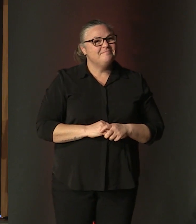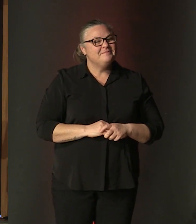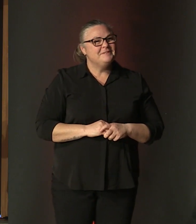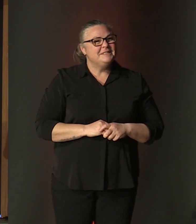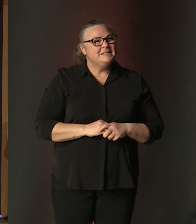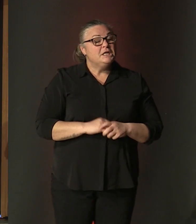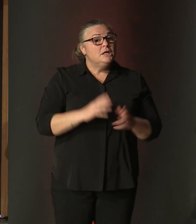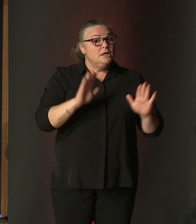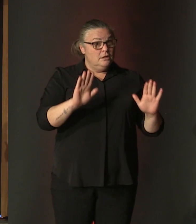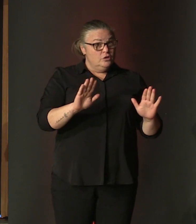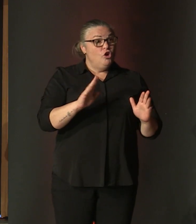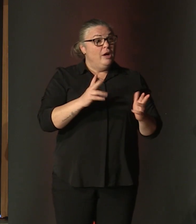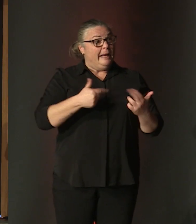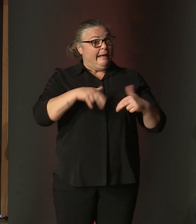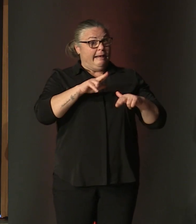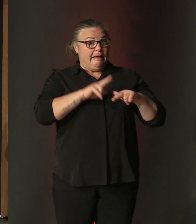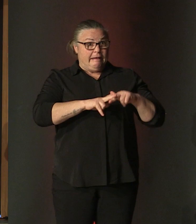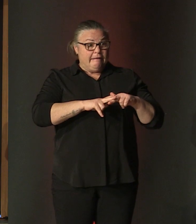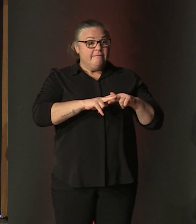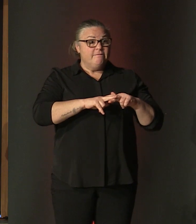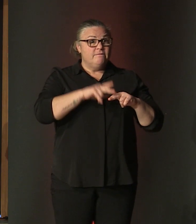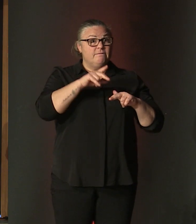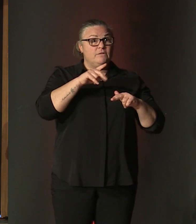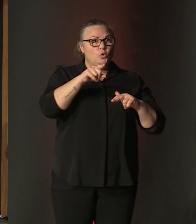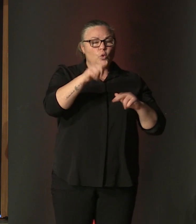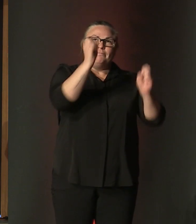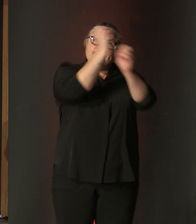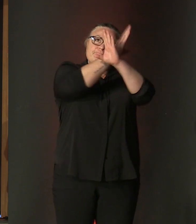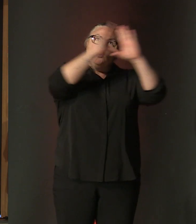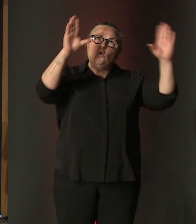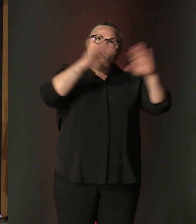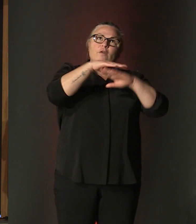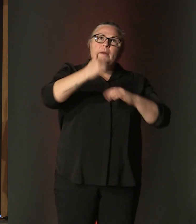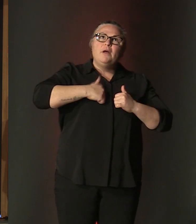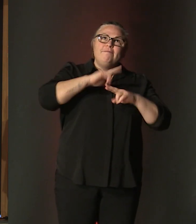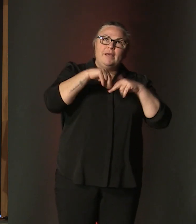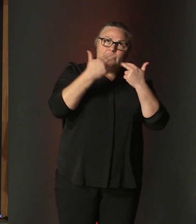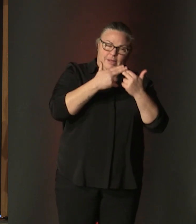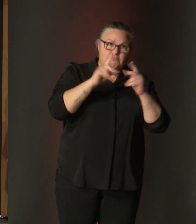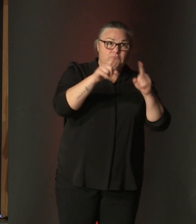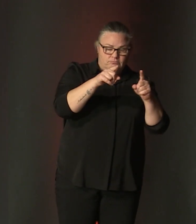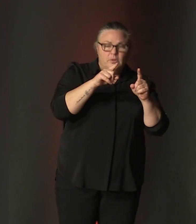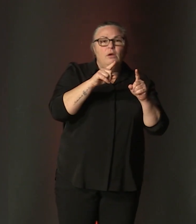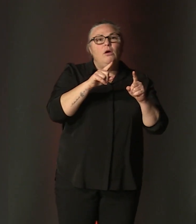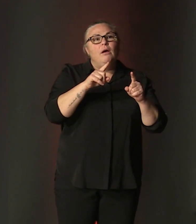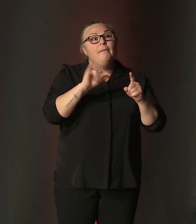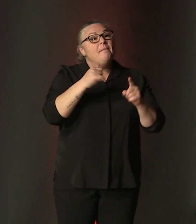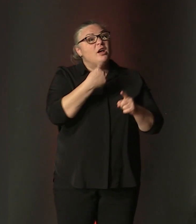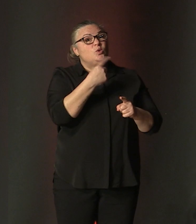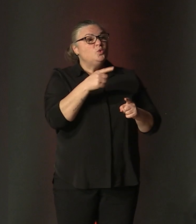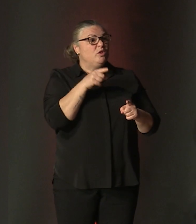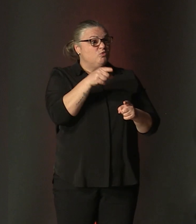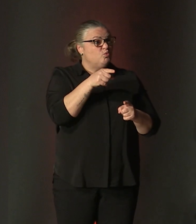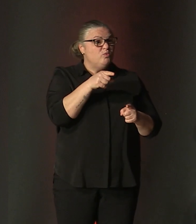And what would happen to that picture in your mind if I told you that it never